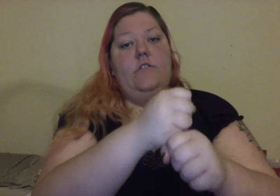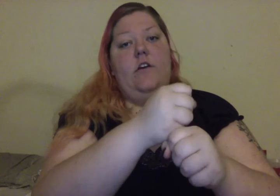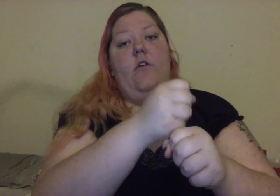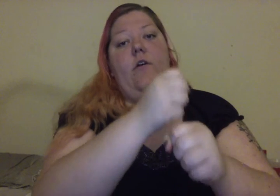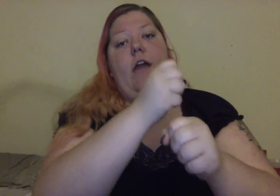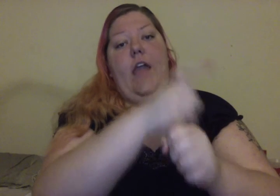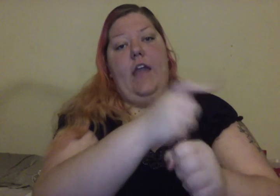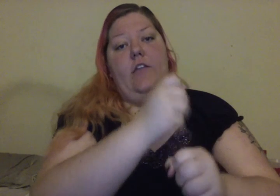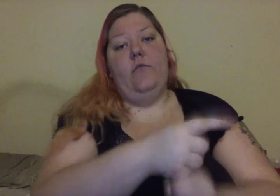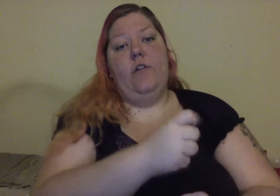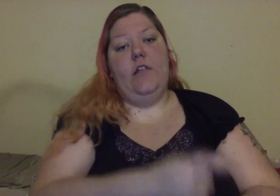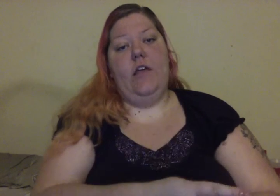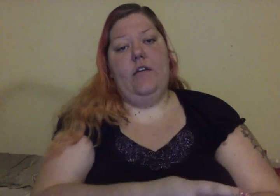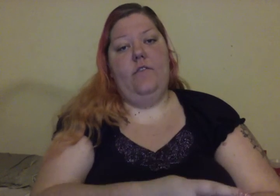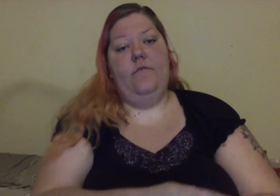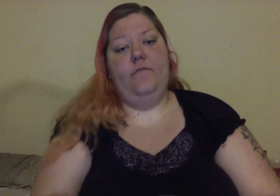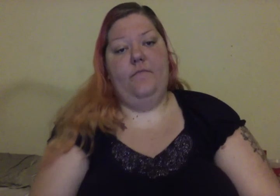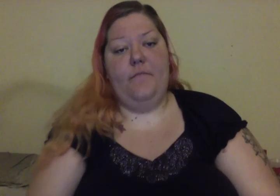So annually.